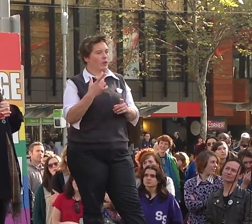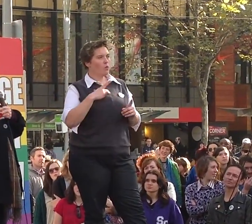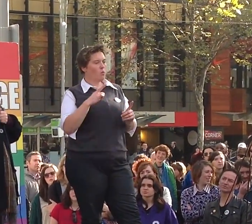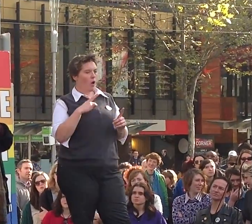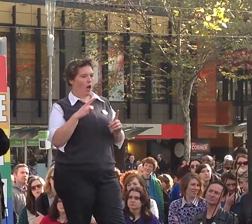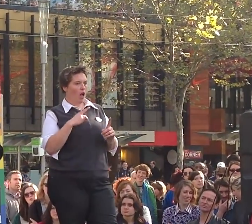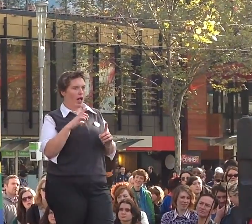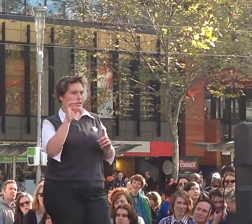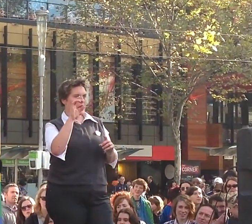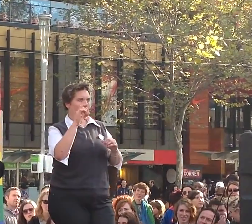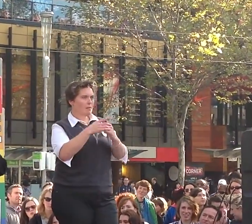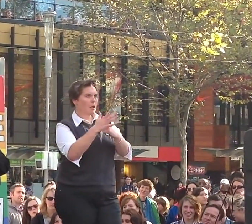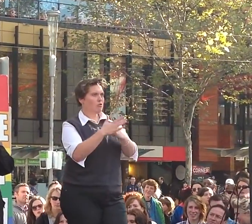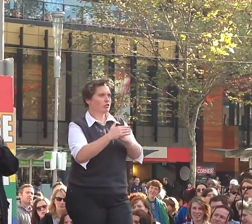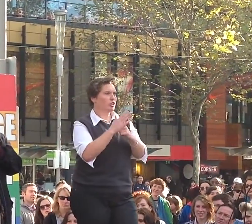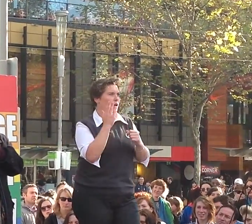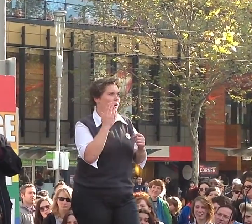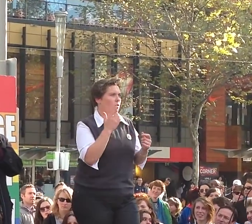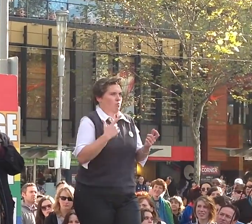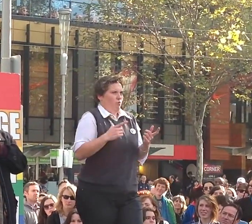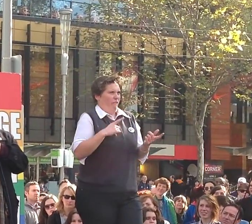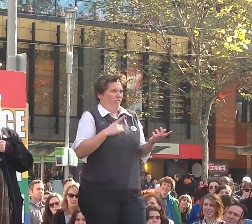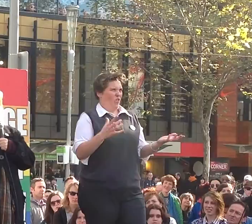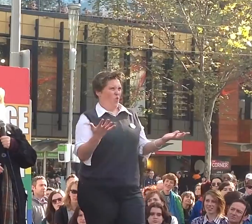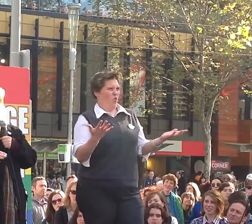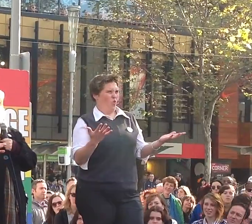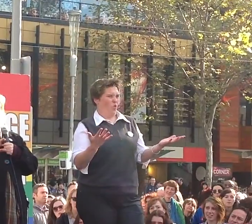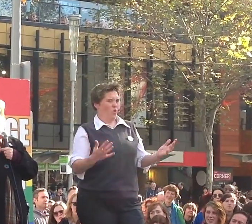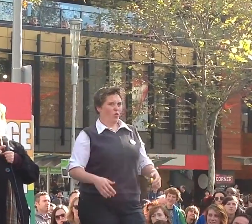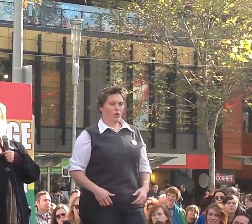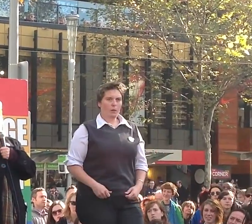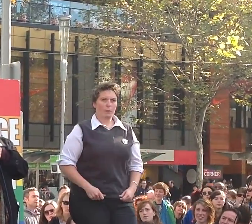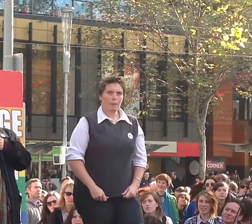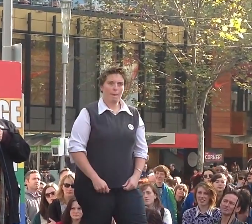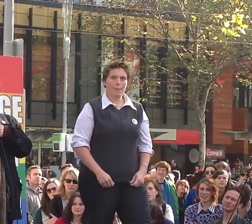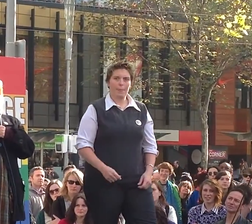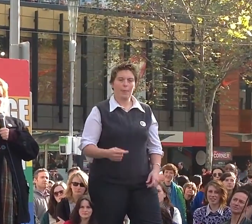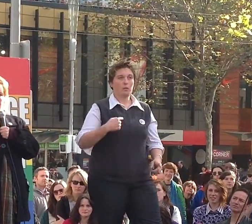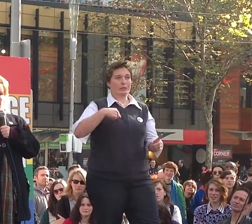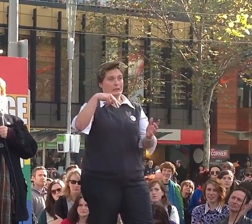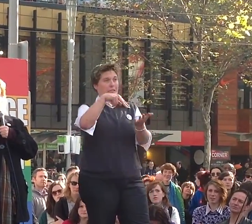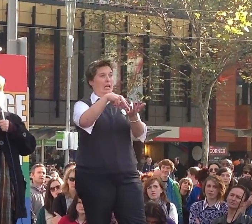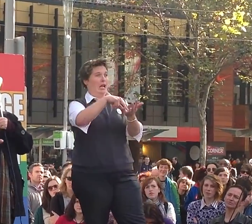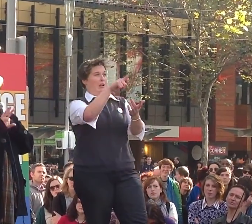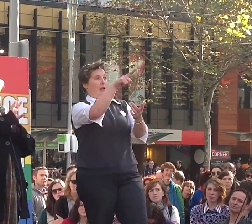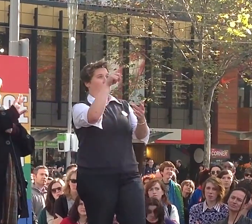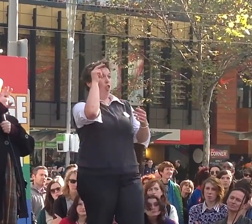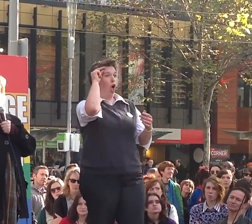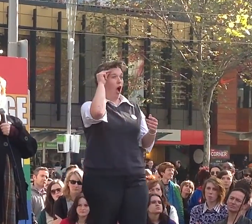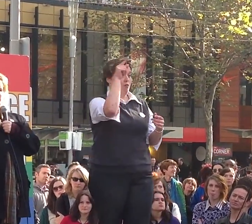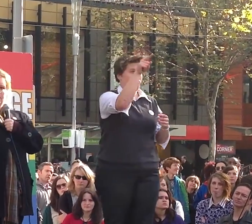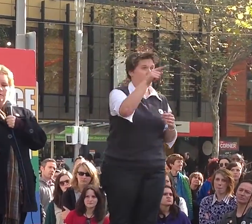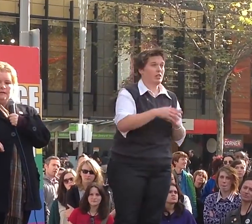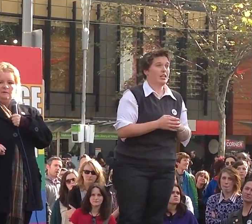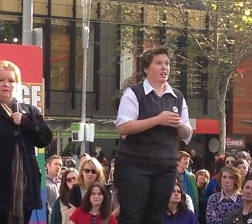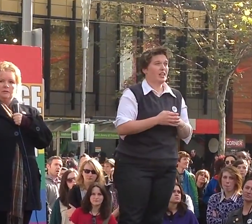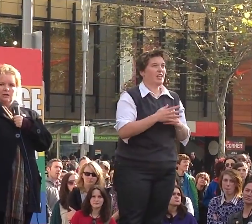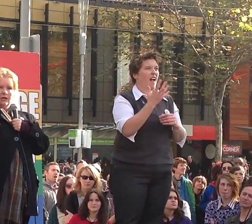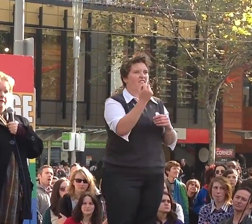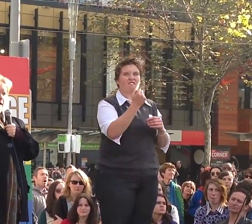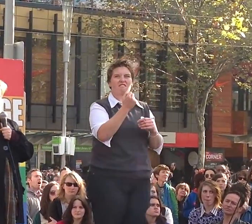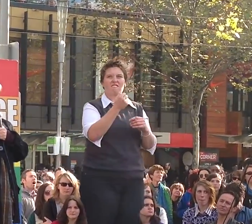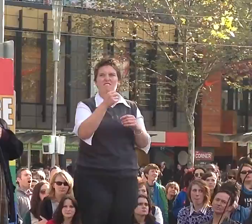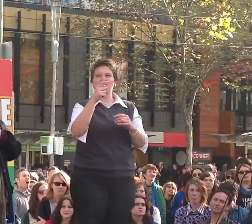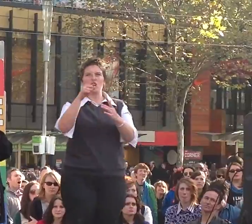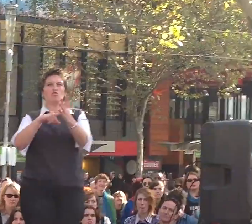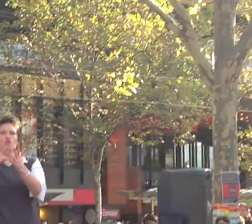gay marriage matter? We're standing here in front of the State Library, and there are symbols everywhere. We've got